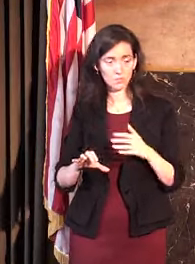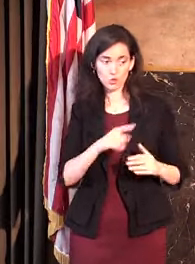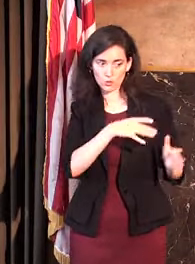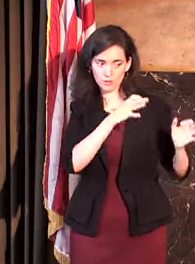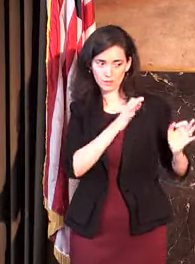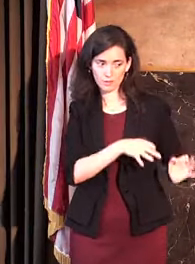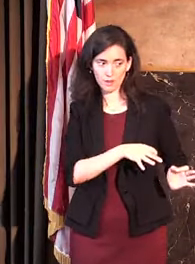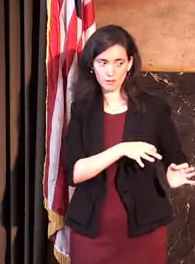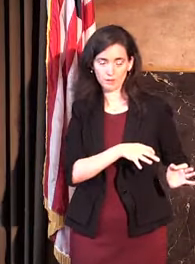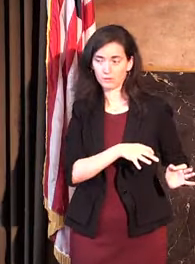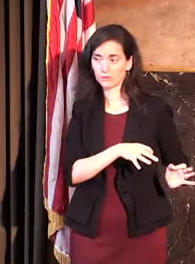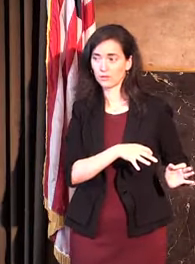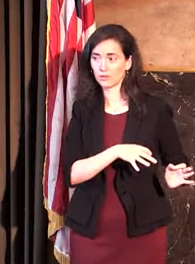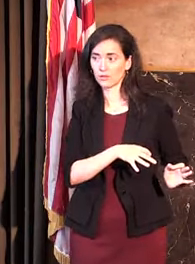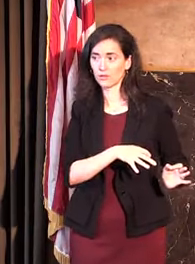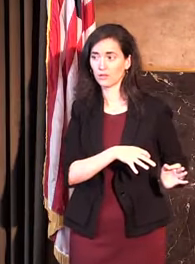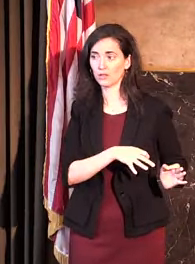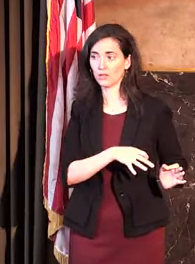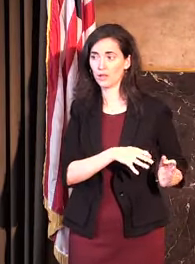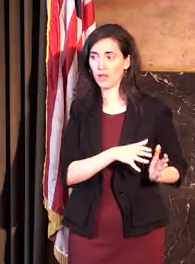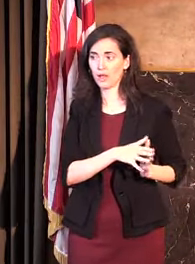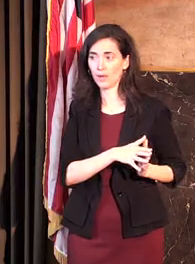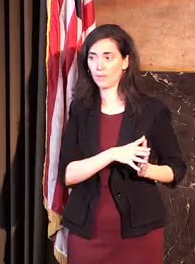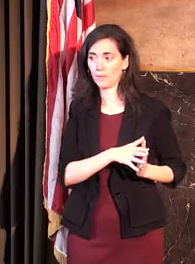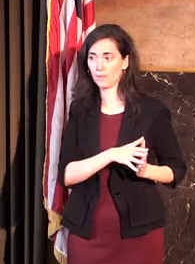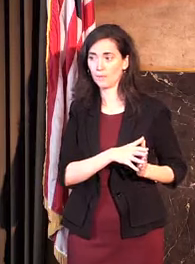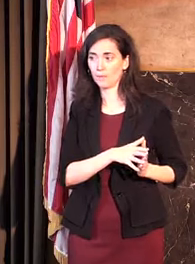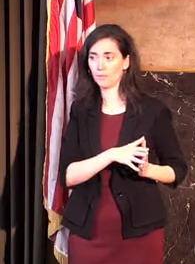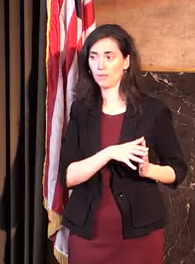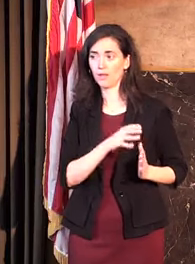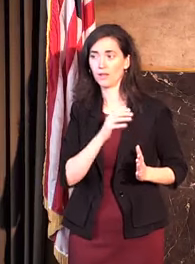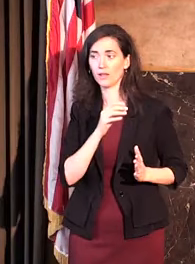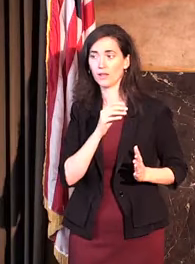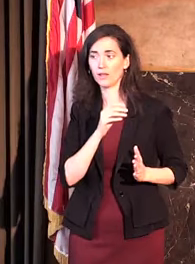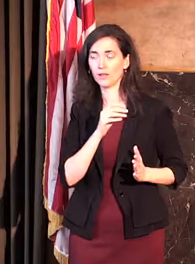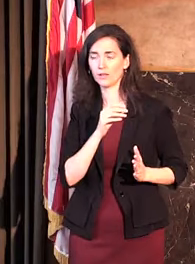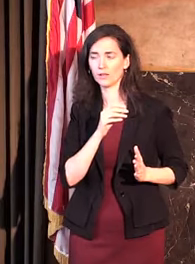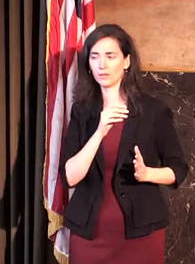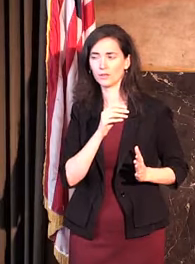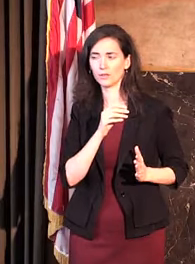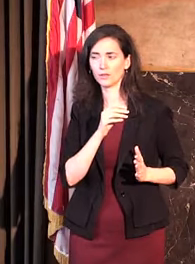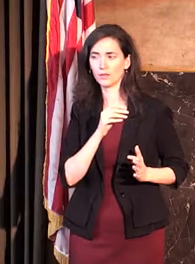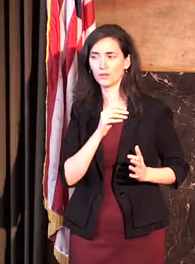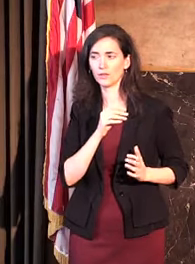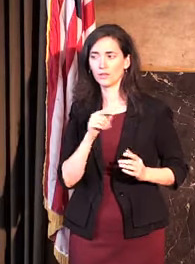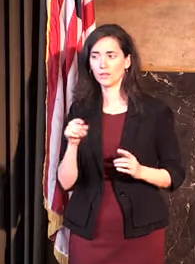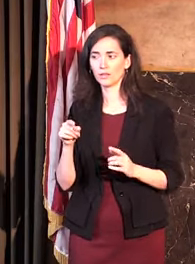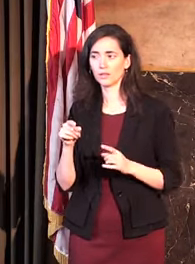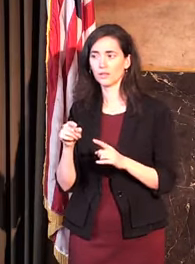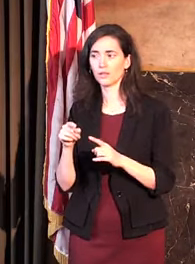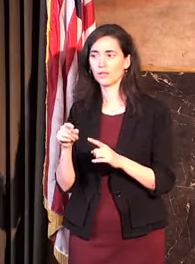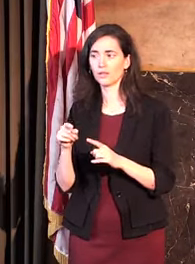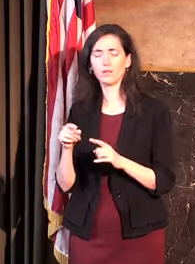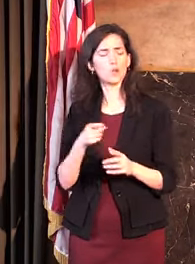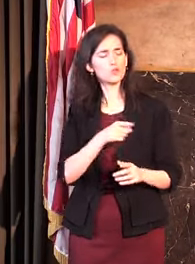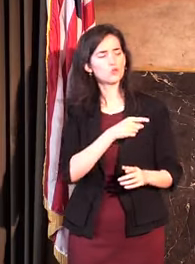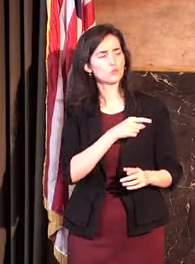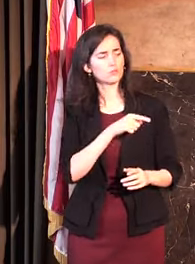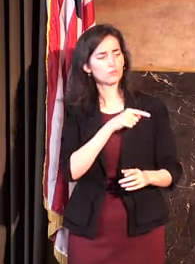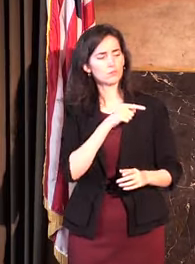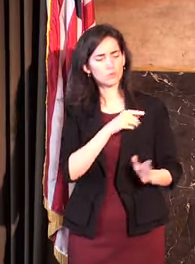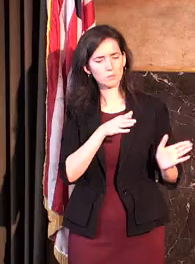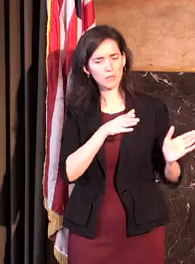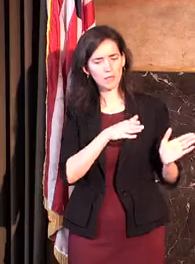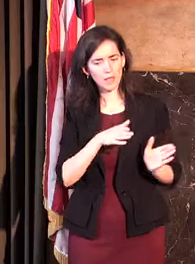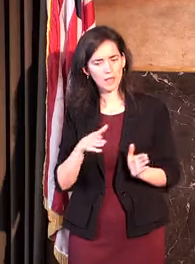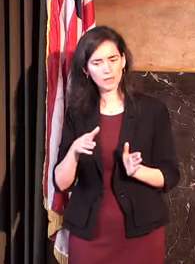go forward and being added to the, or it'll be added. Do you have any intention